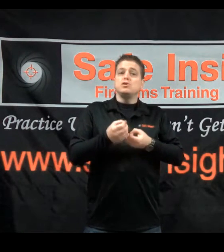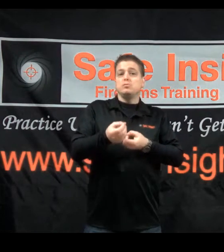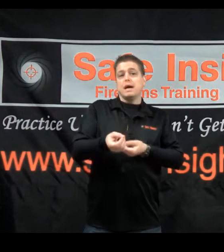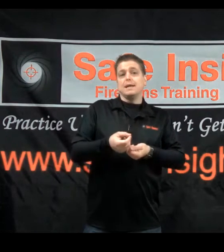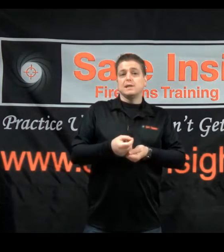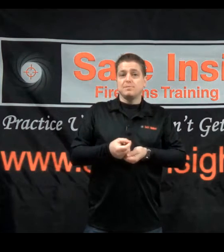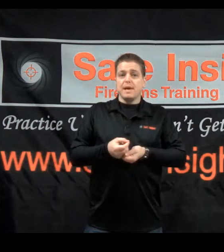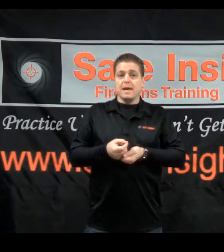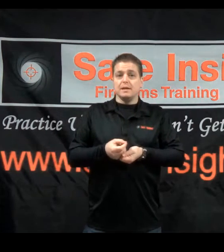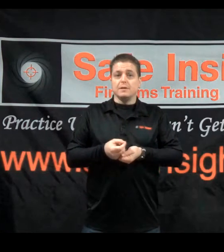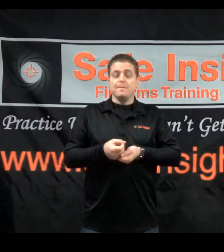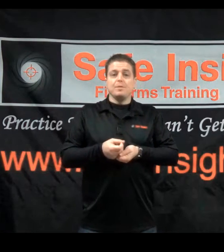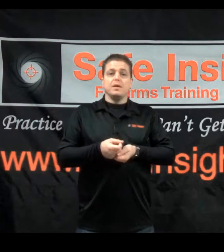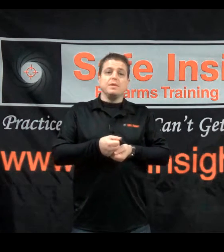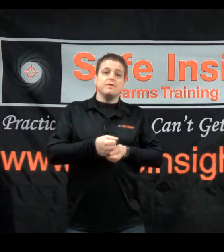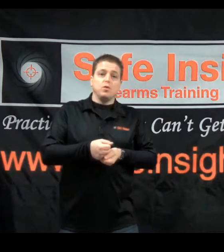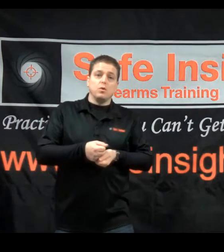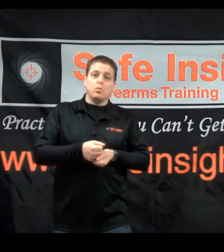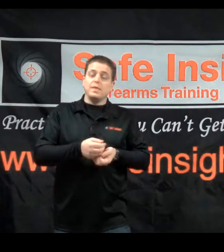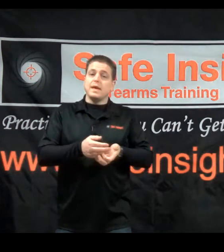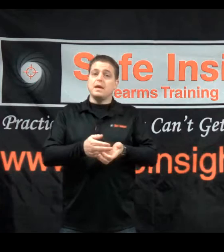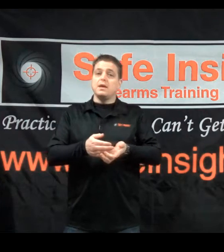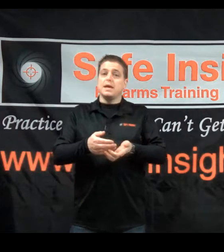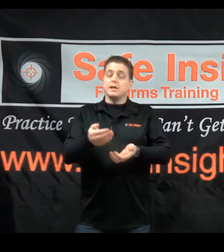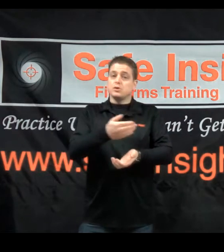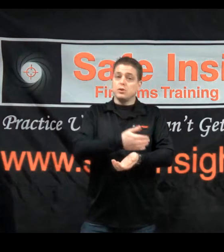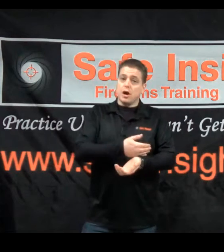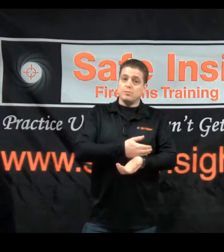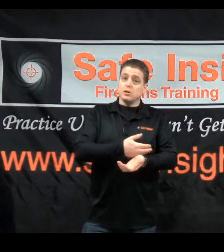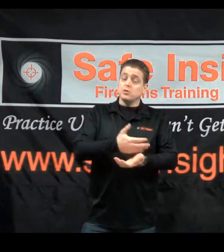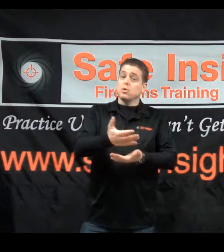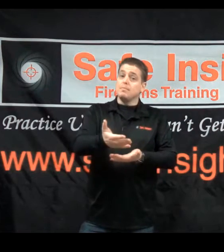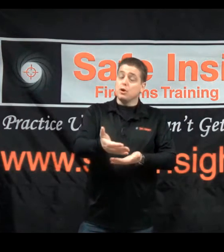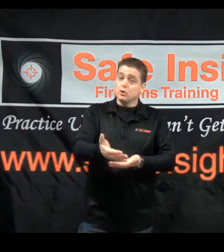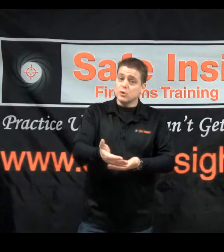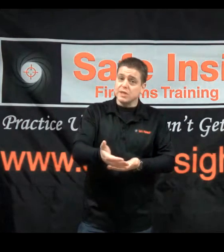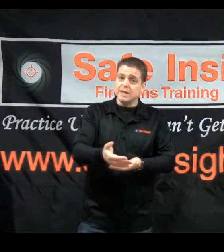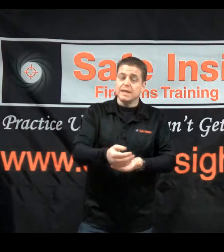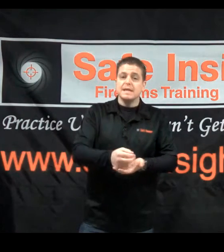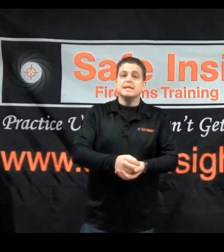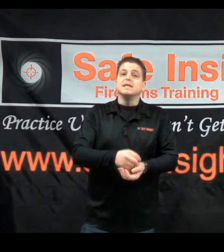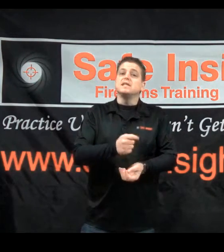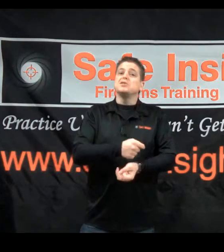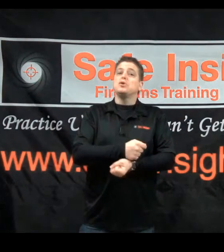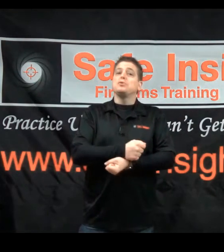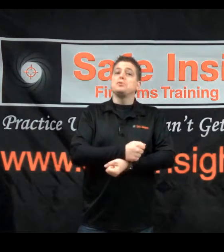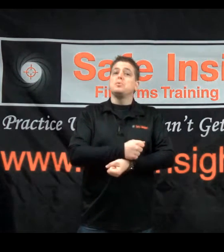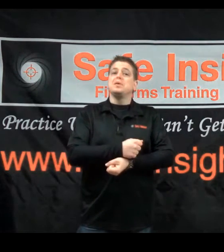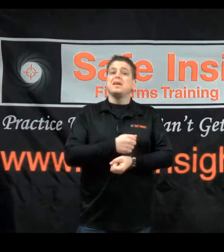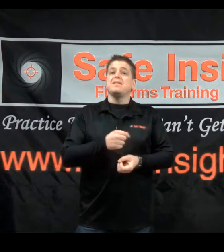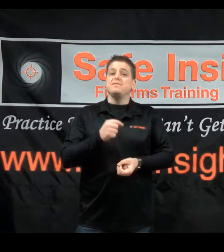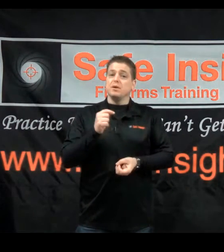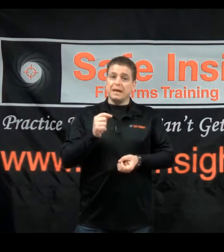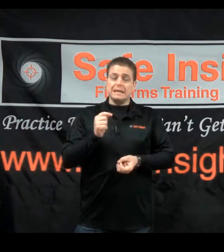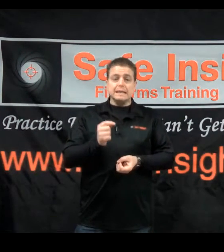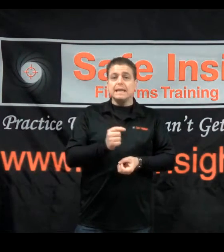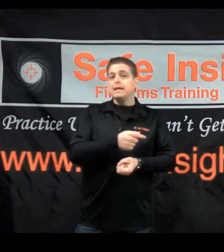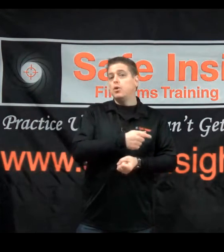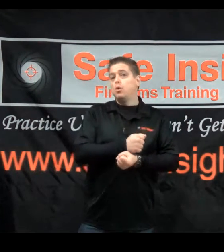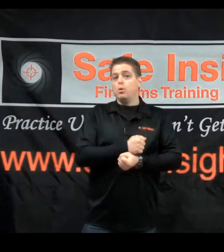not expand. Therefore, when they enter an object or a person, they tend to go through with a very clean